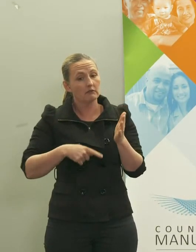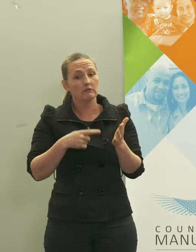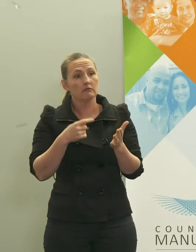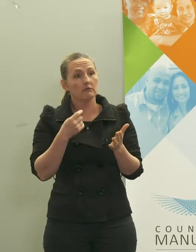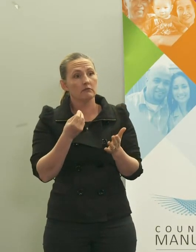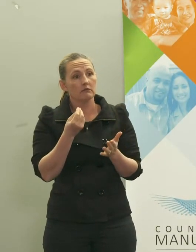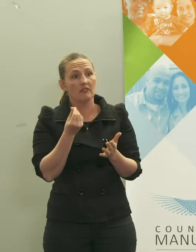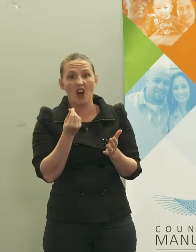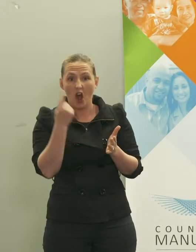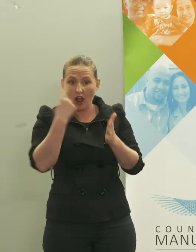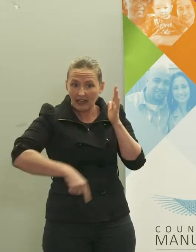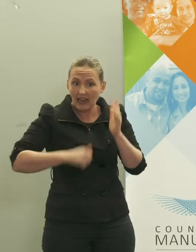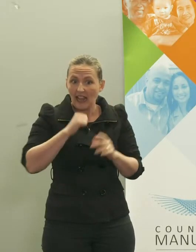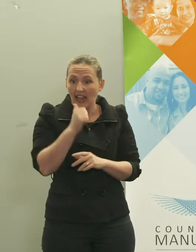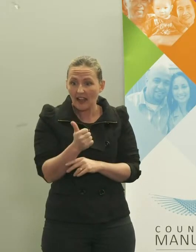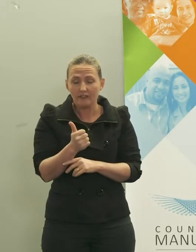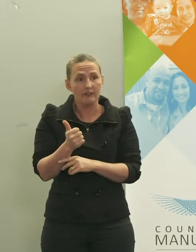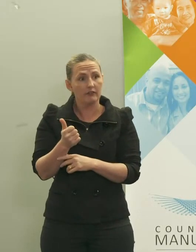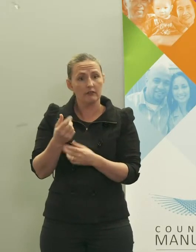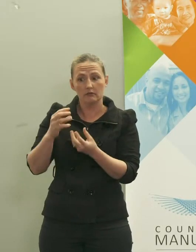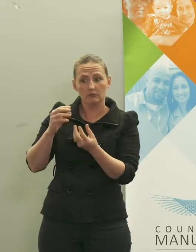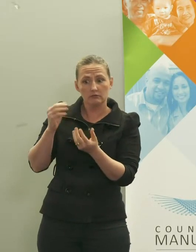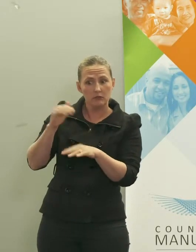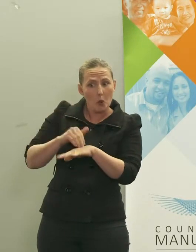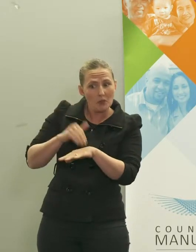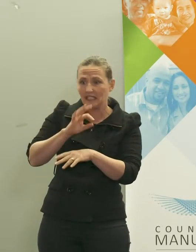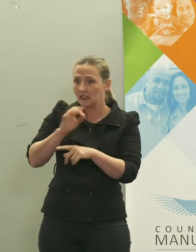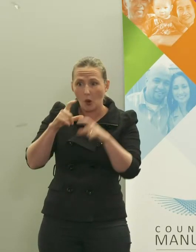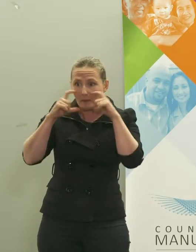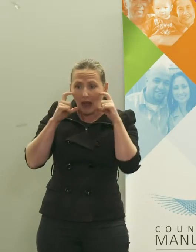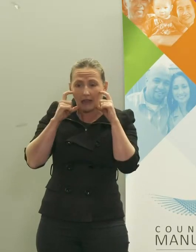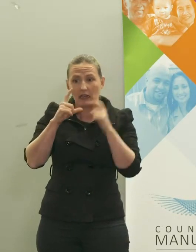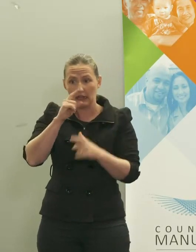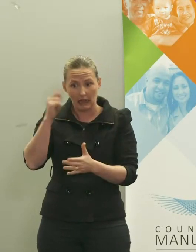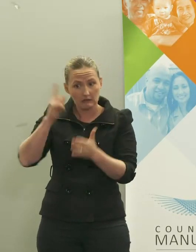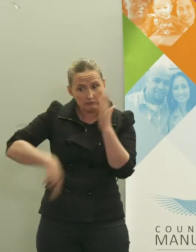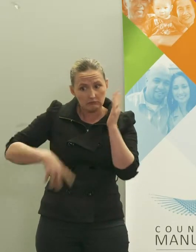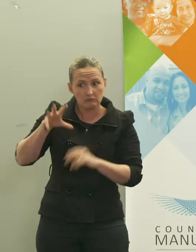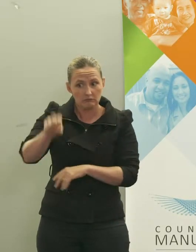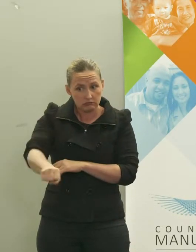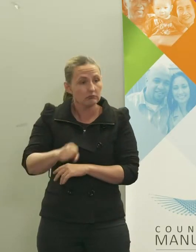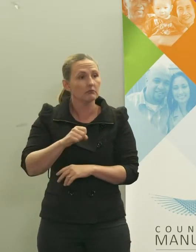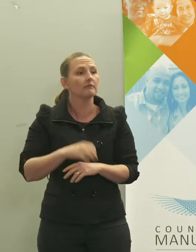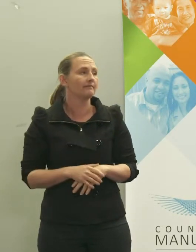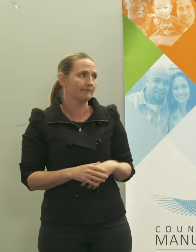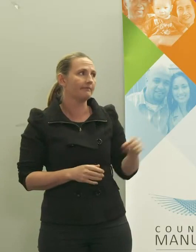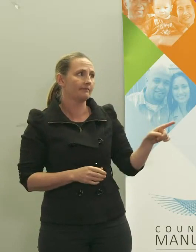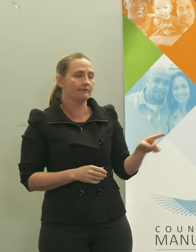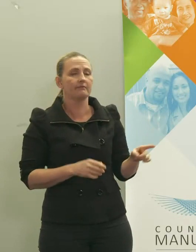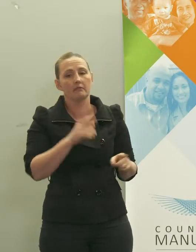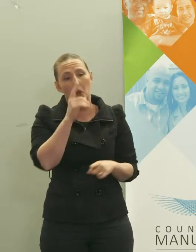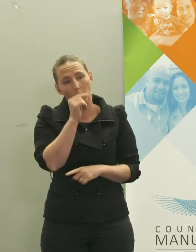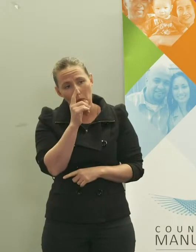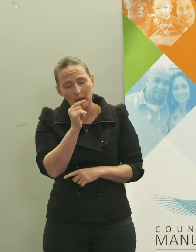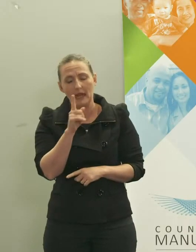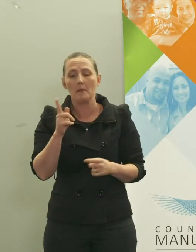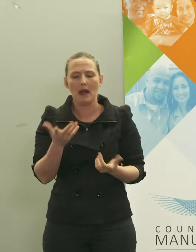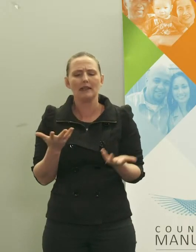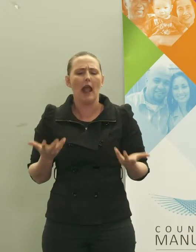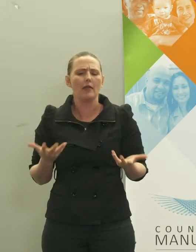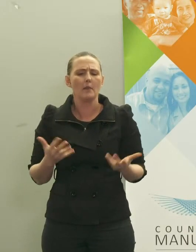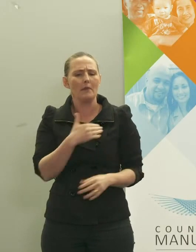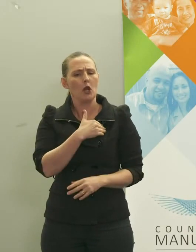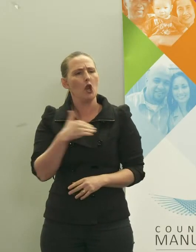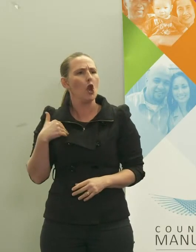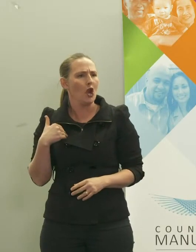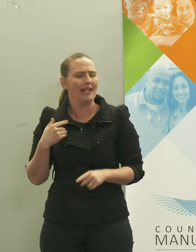be wearing masks, just like a member of the public could be? They could be, but ultimately, like as we've said, in this early phase, we're working